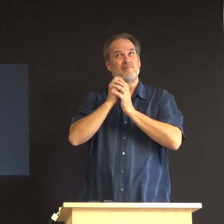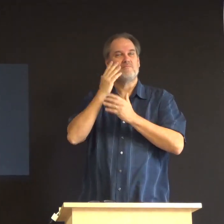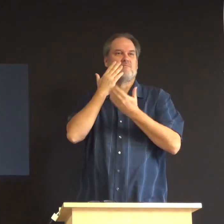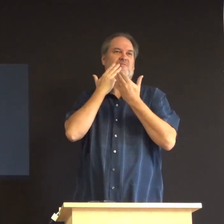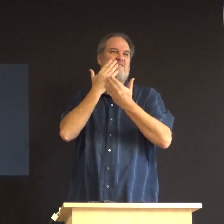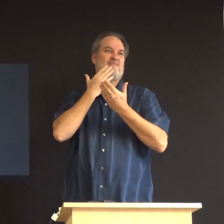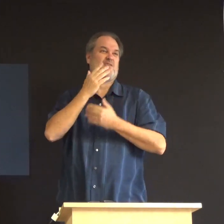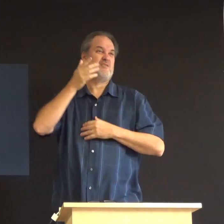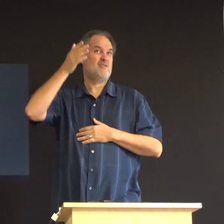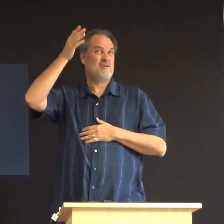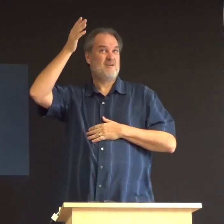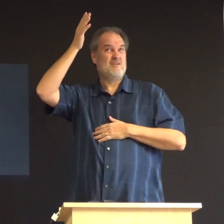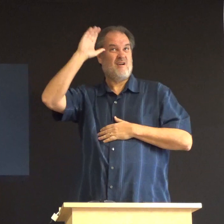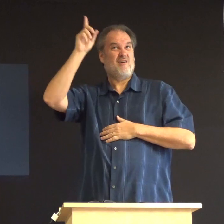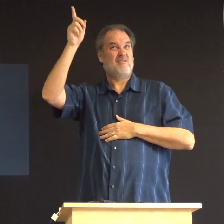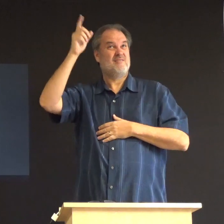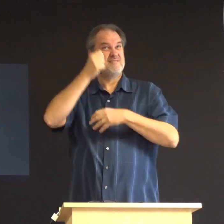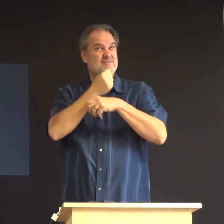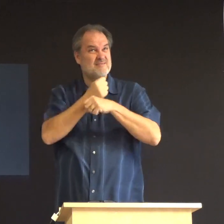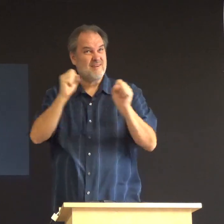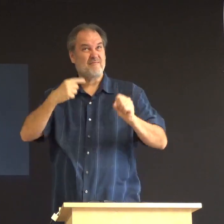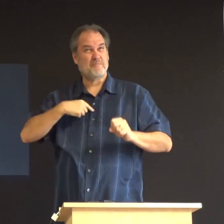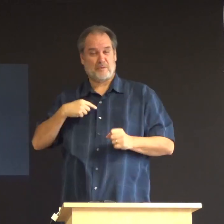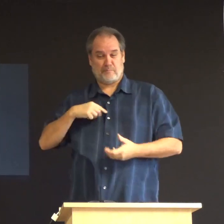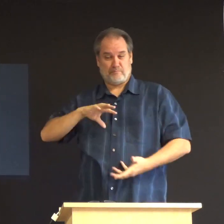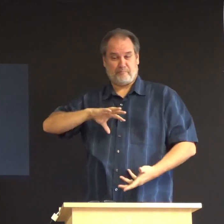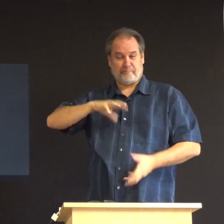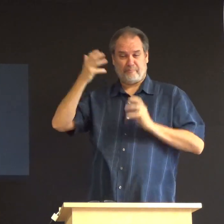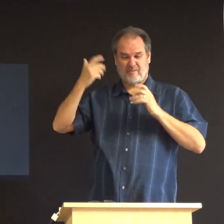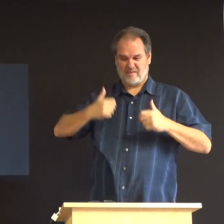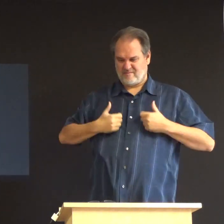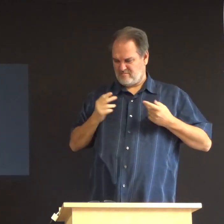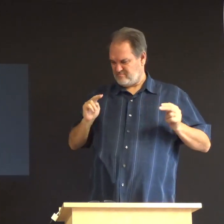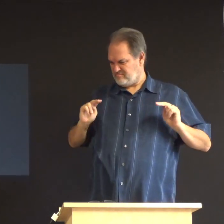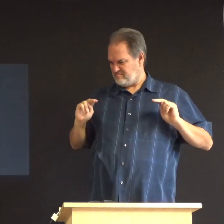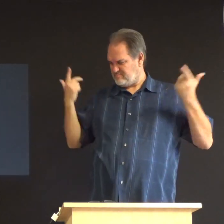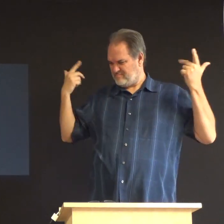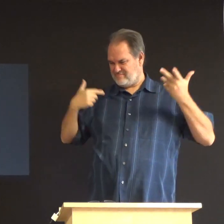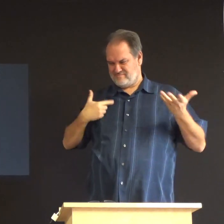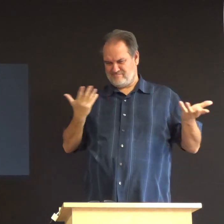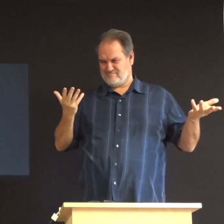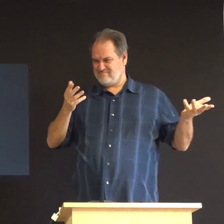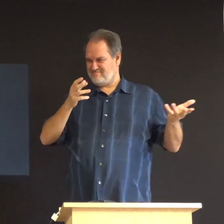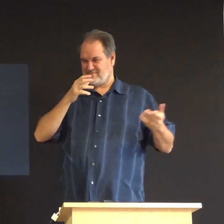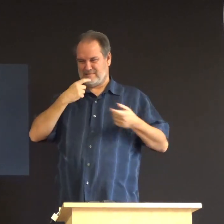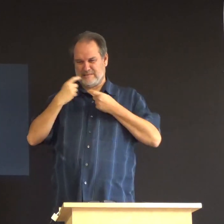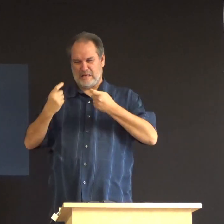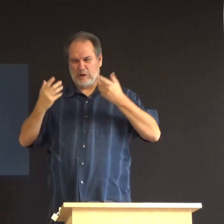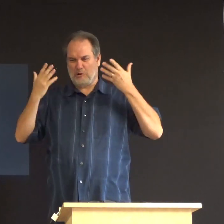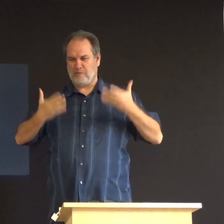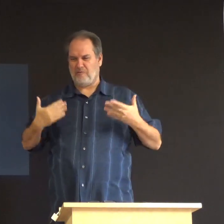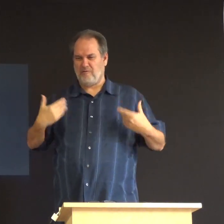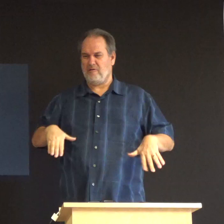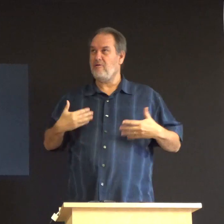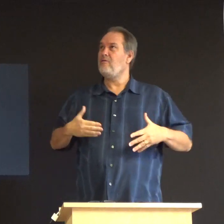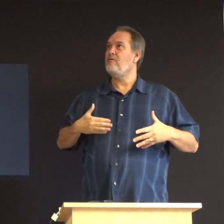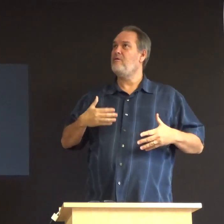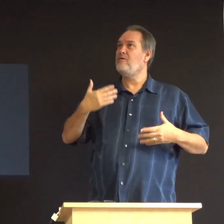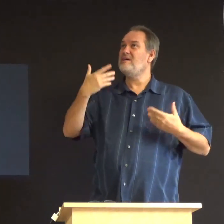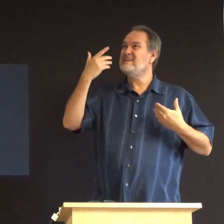We come here to worship Him and thank Him for saving us, even though we messed up, we're not any good. Even